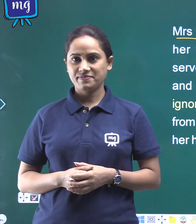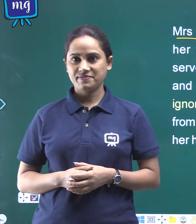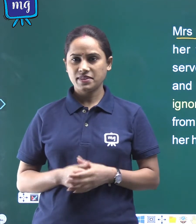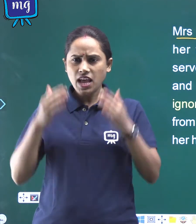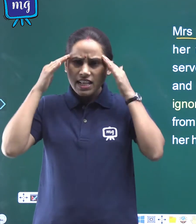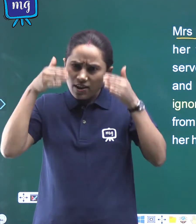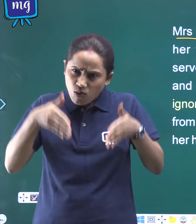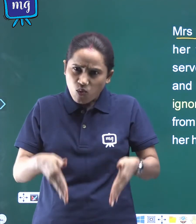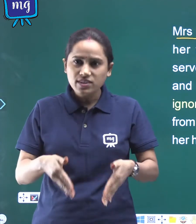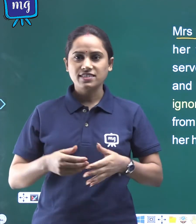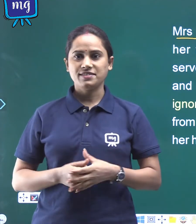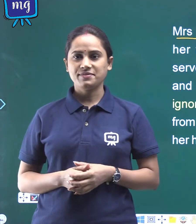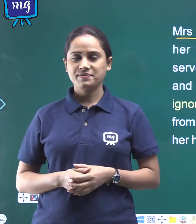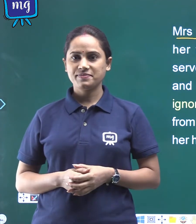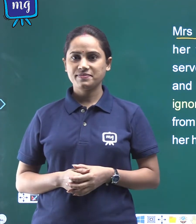devotes